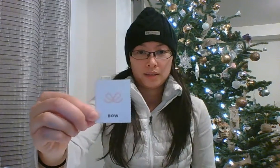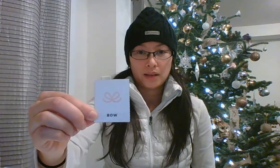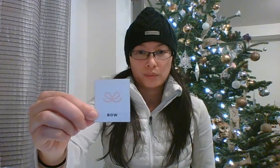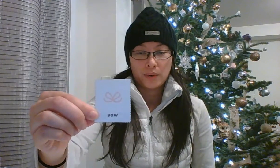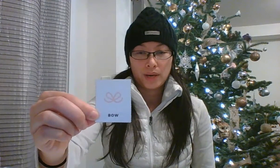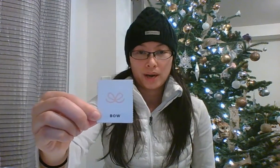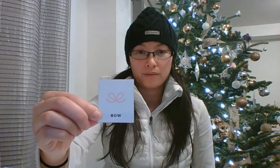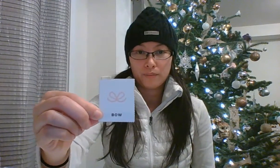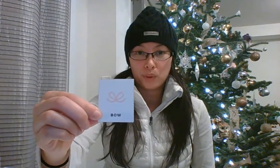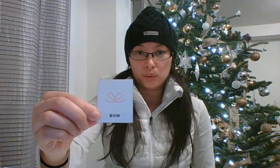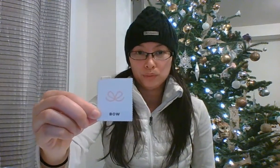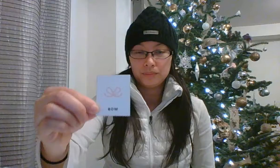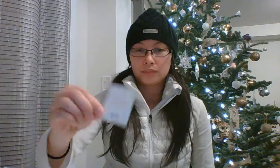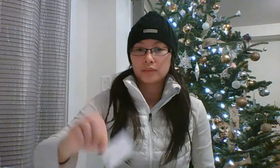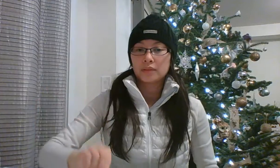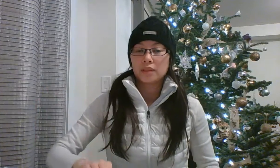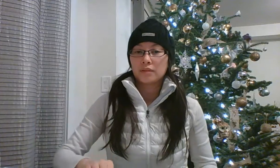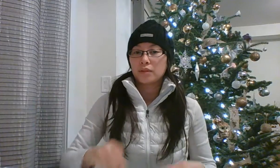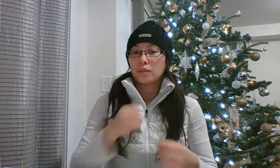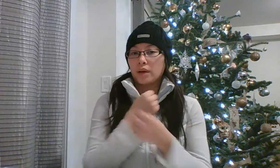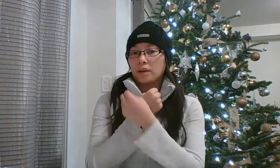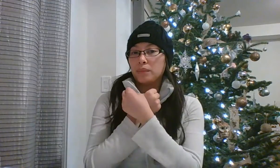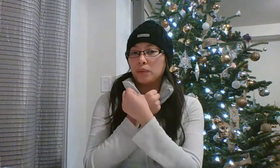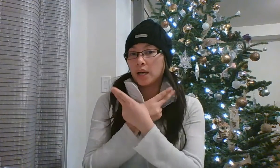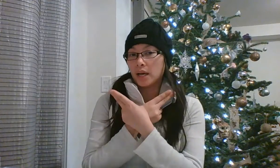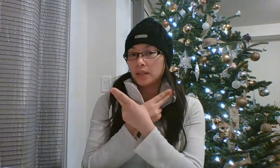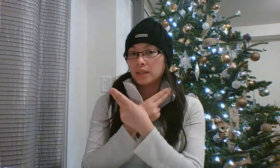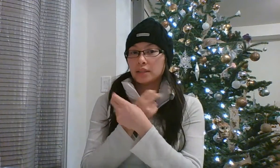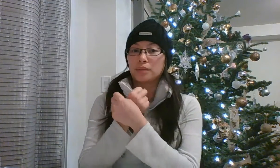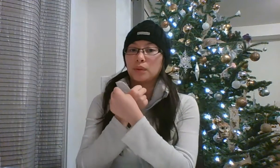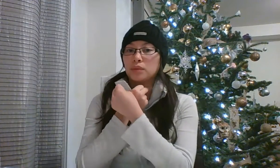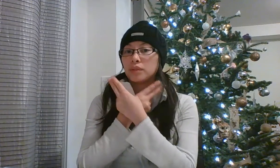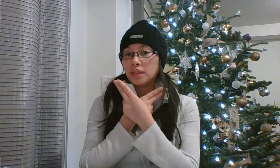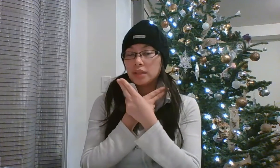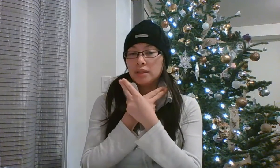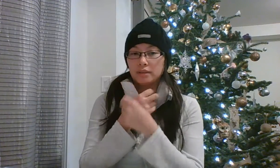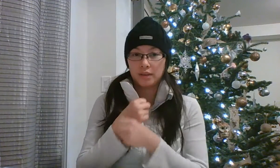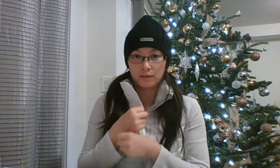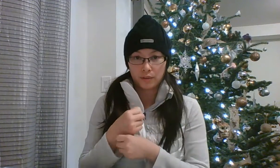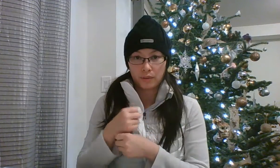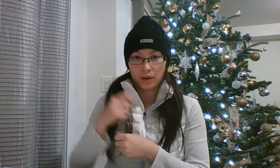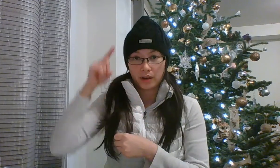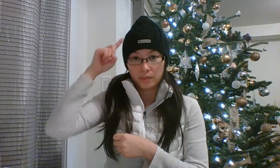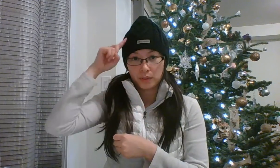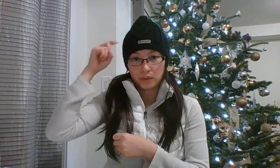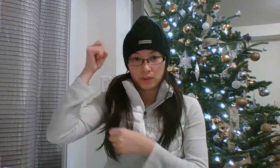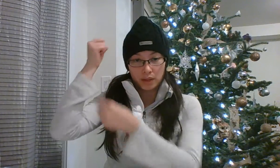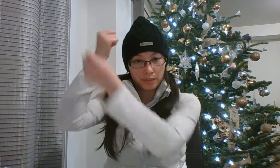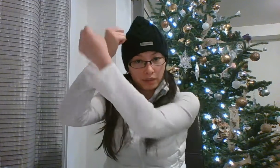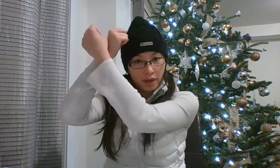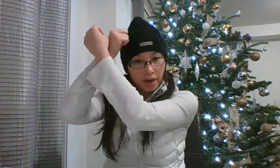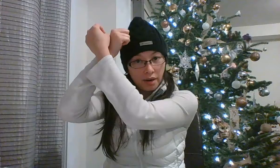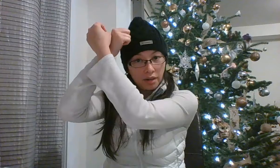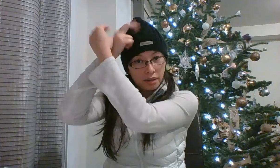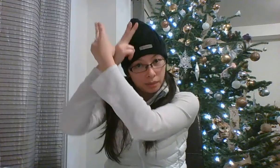Then we have bow. If you're wearing a bow tie, then it's bow here. If you're wearing a bow up in your hair,